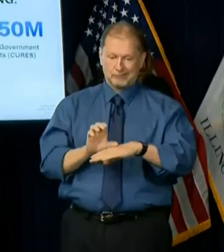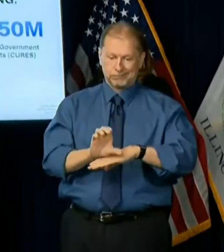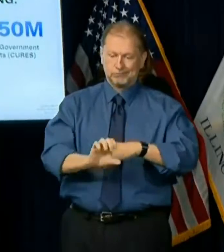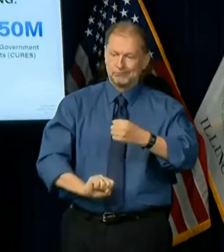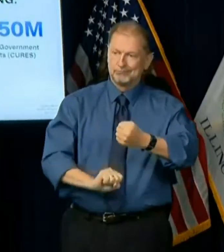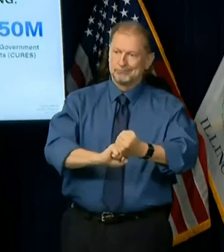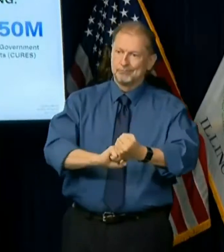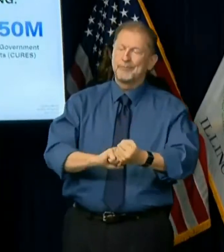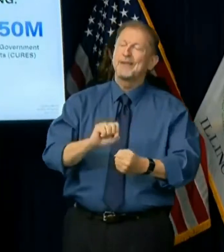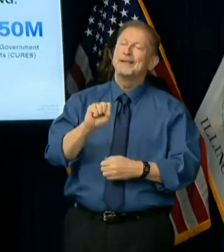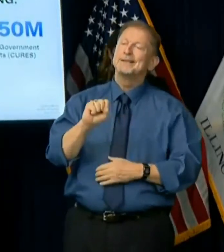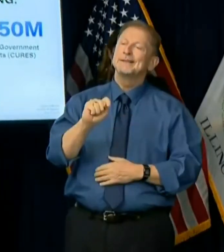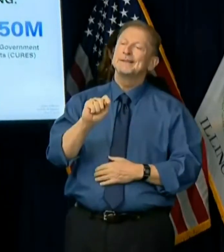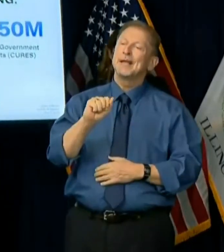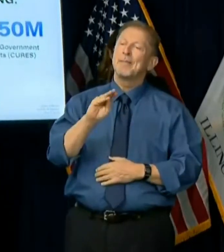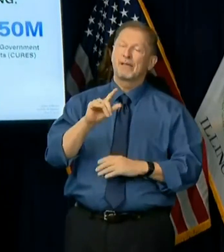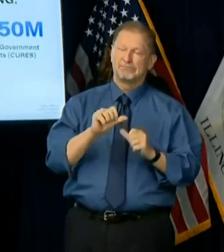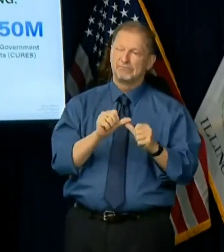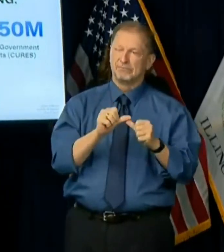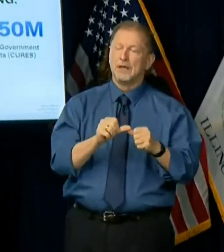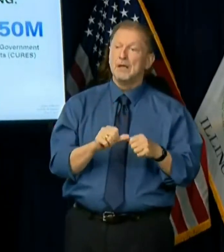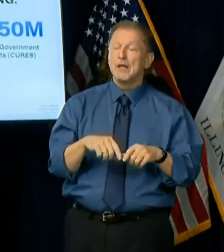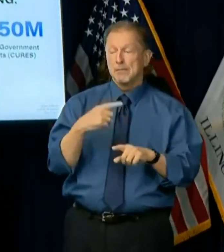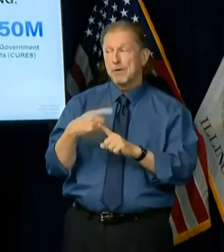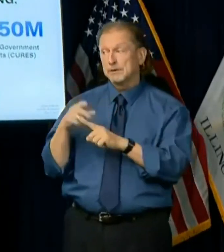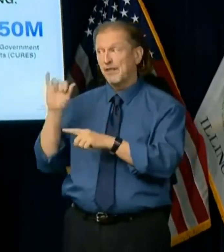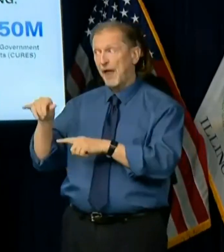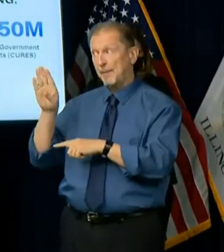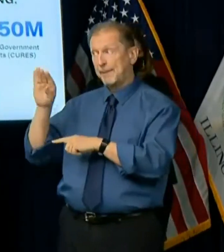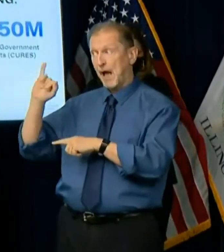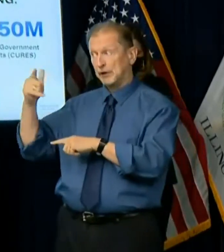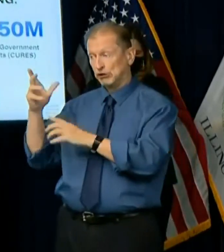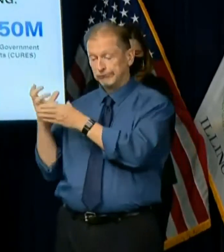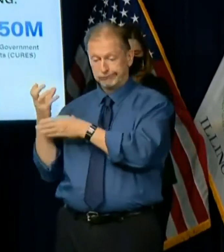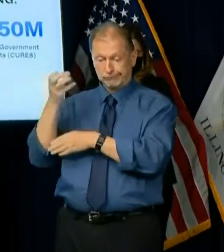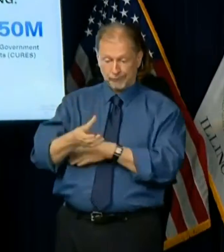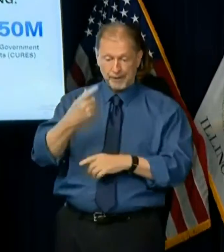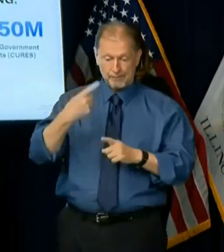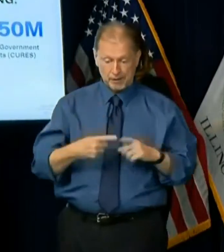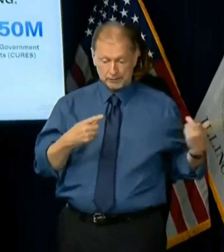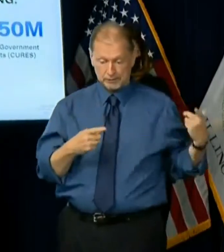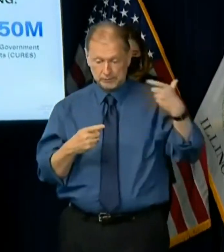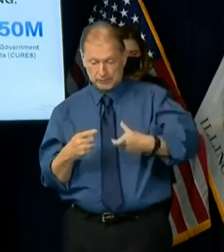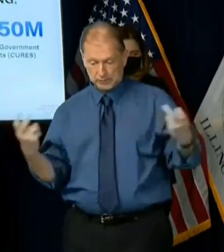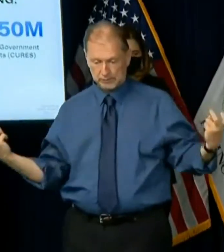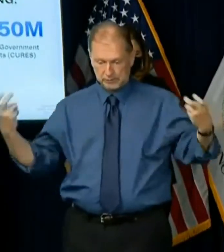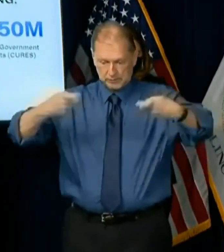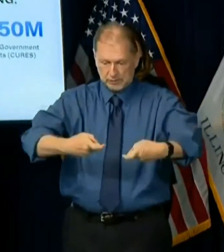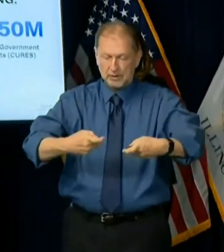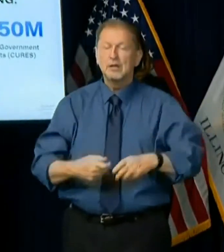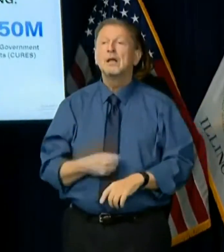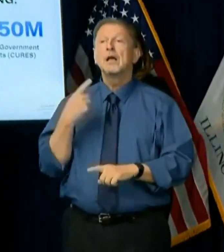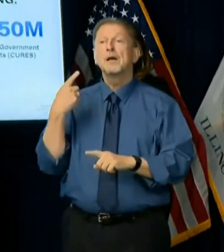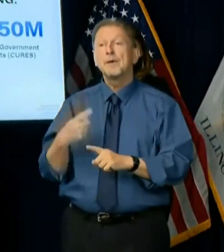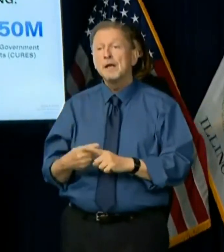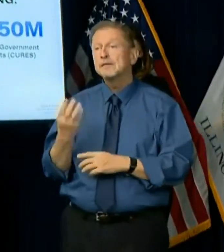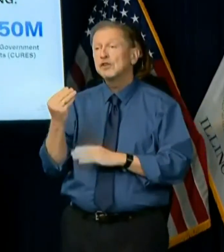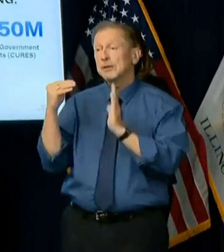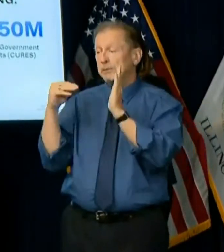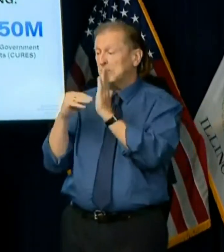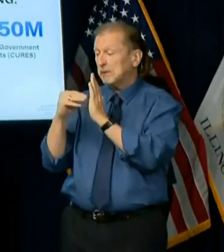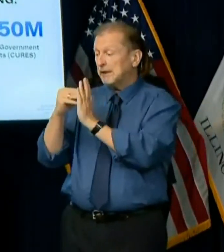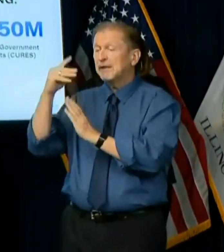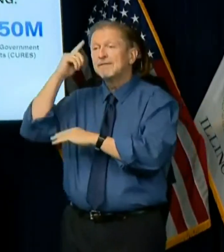downstate support coming from the BIG grants, and $14 million in emergency hospitality